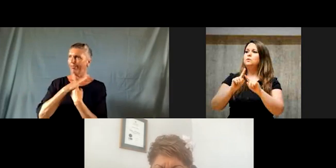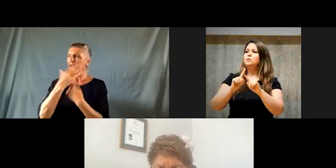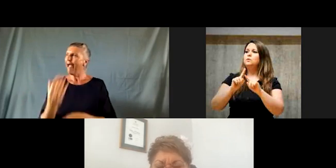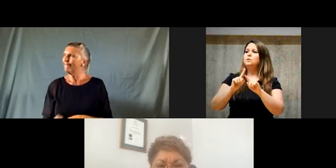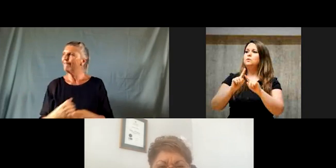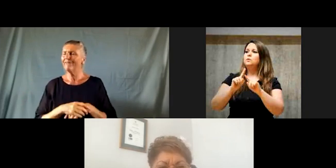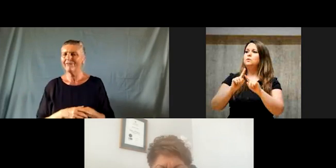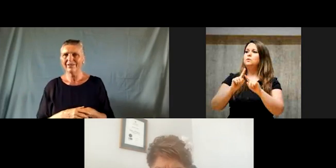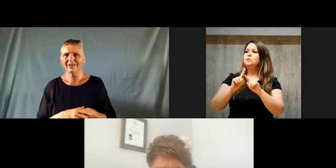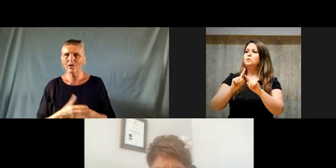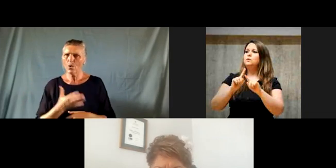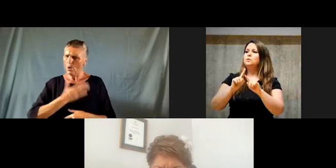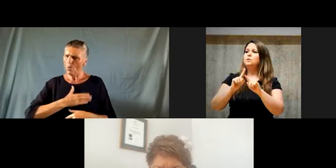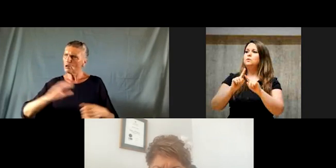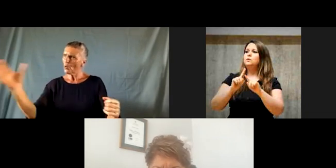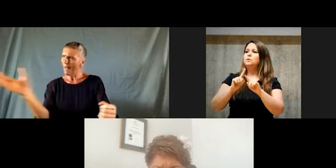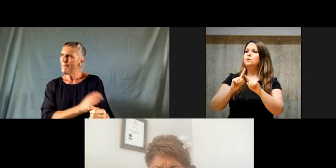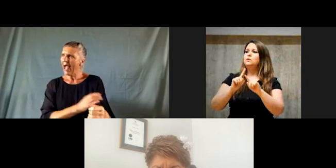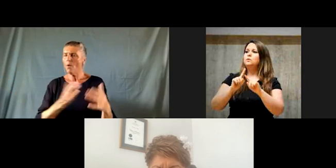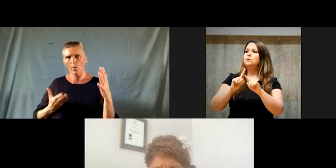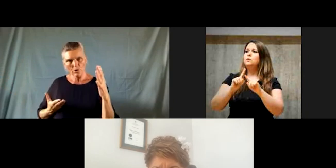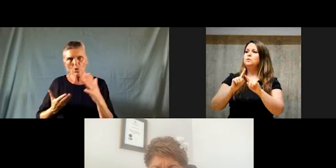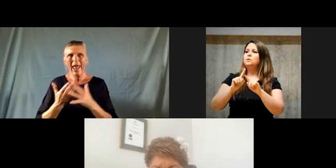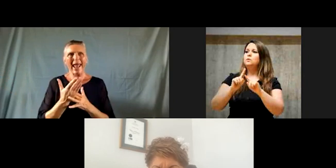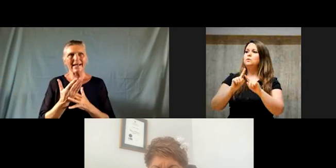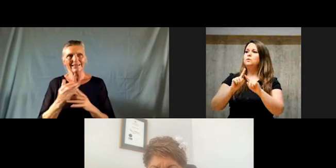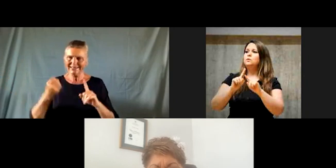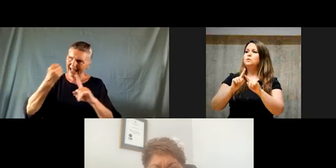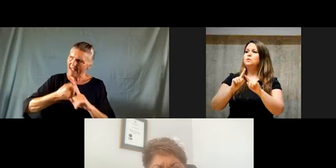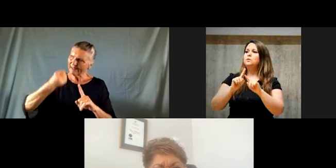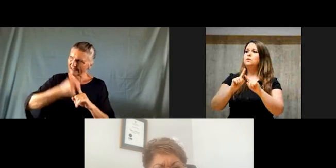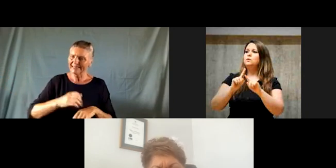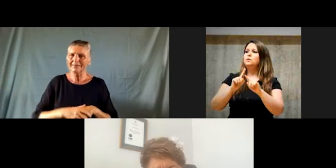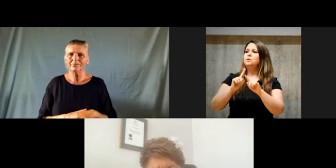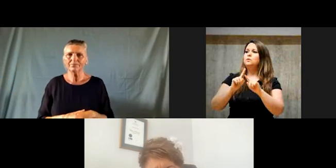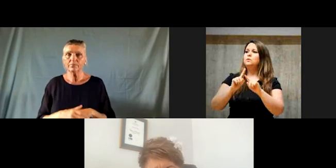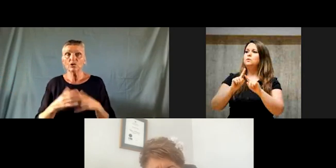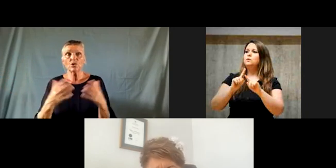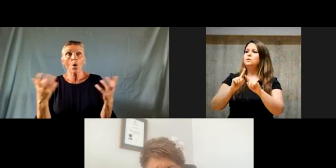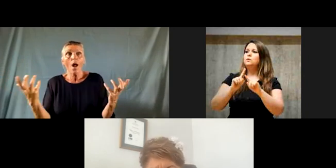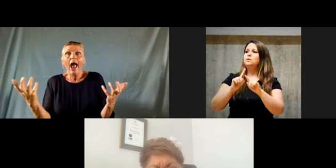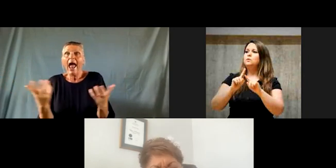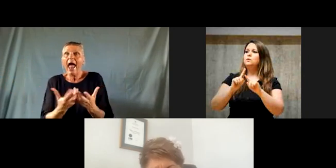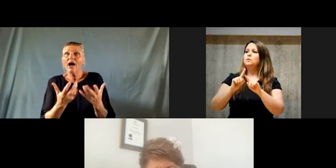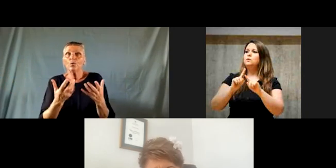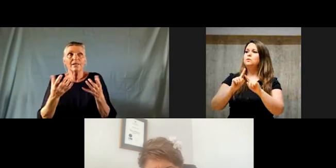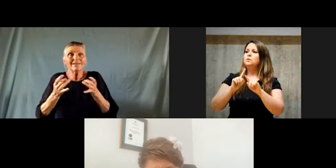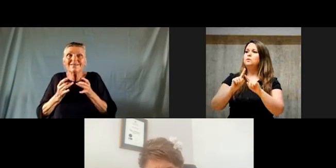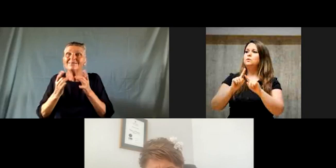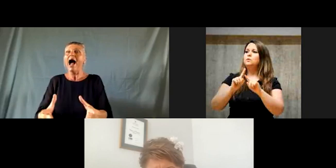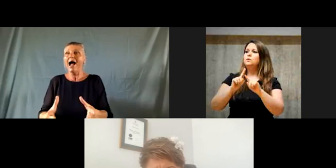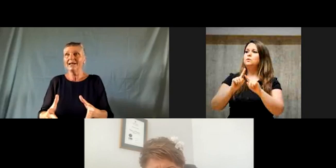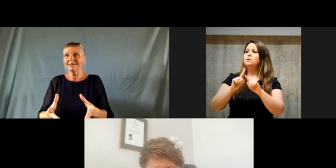We want to empower and access advocacy. So how can we ignite